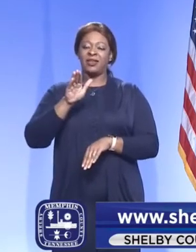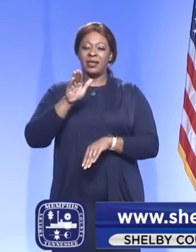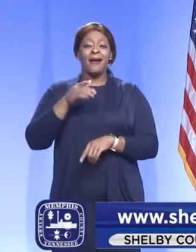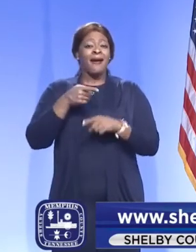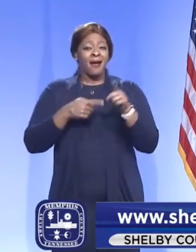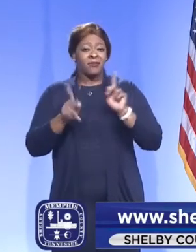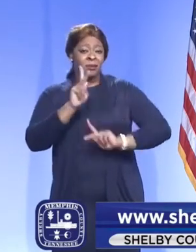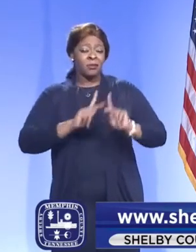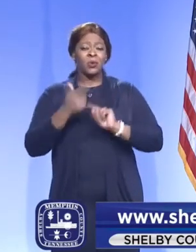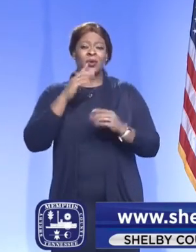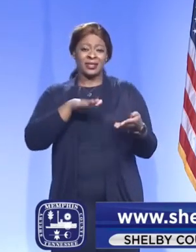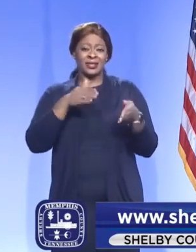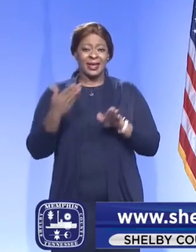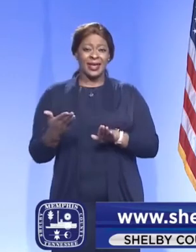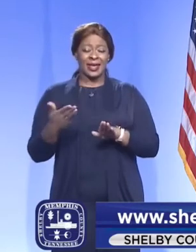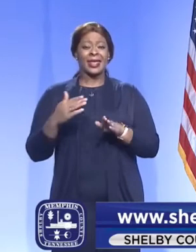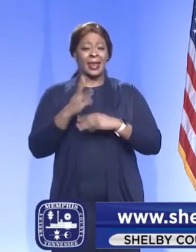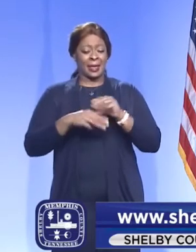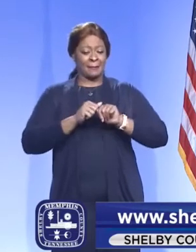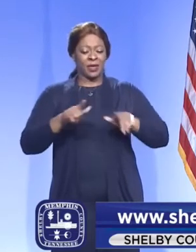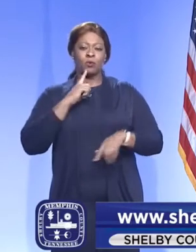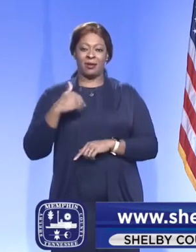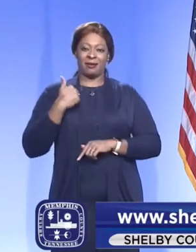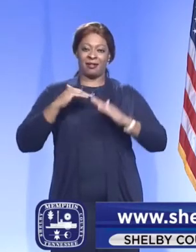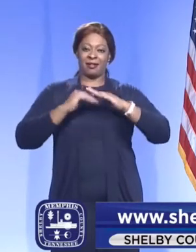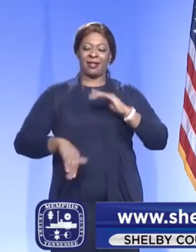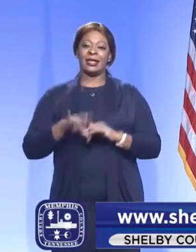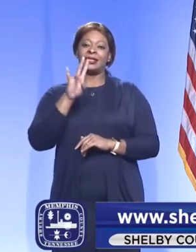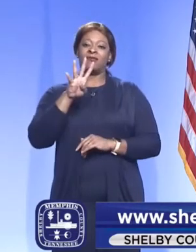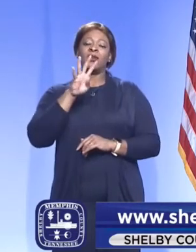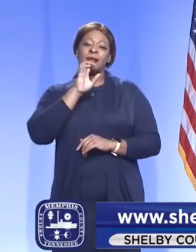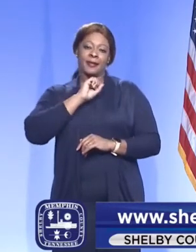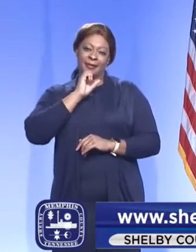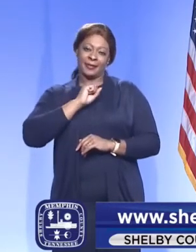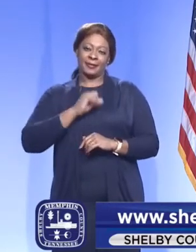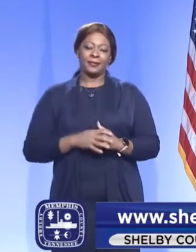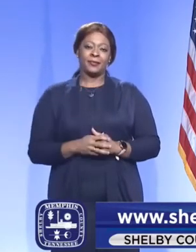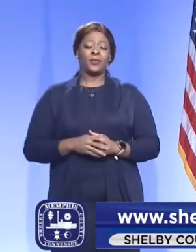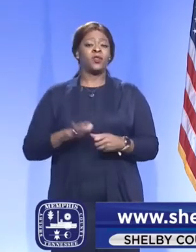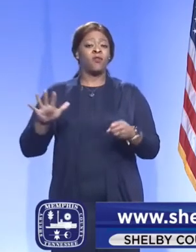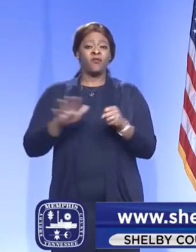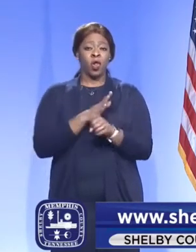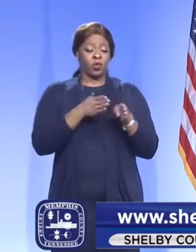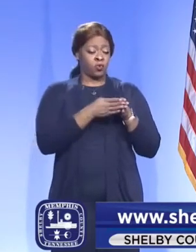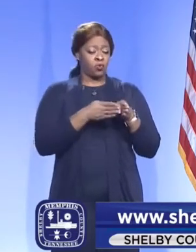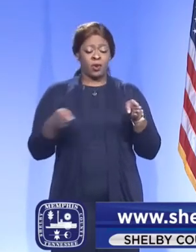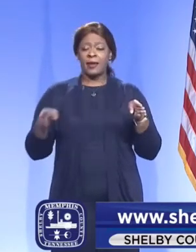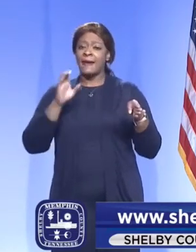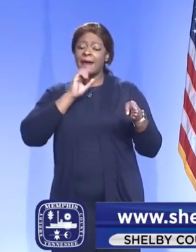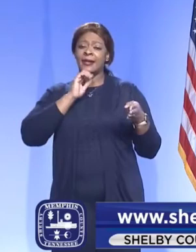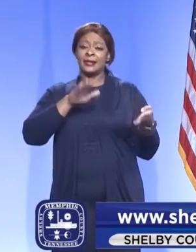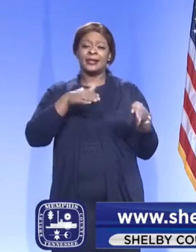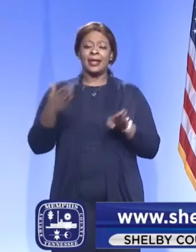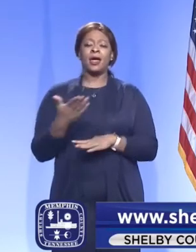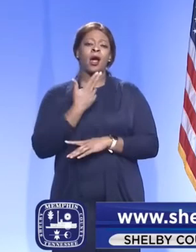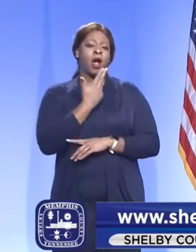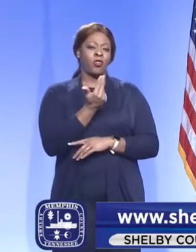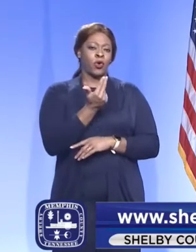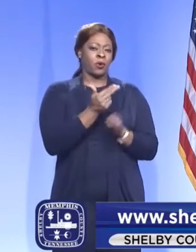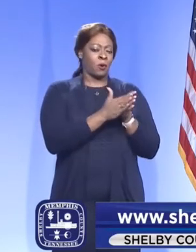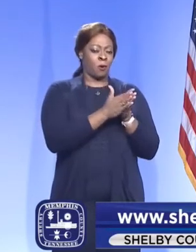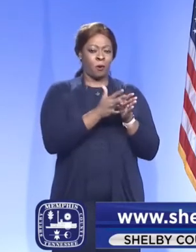the people who have died in the epidemic are younger than 74 years. The full range of ages of death are 13 years